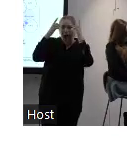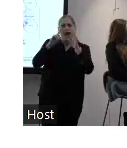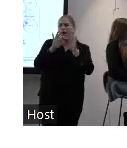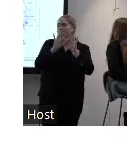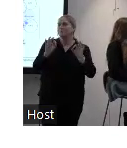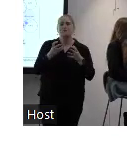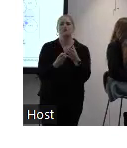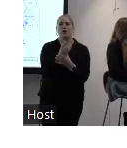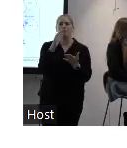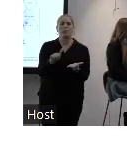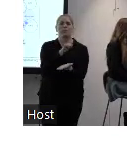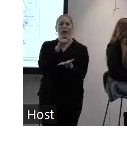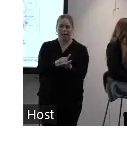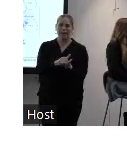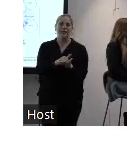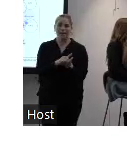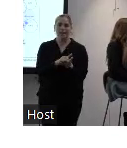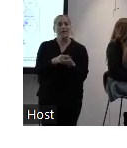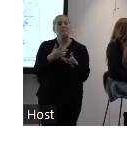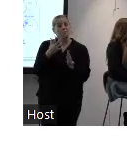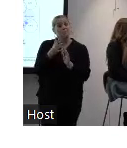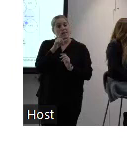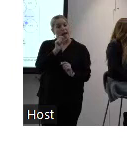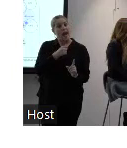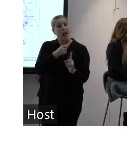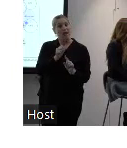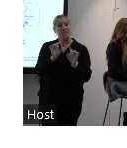childhood. They affect 10% of all